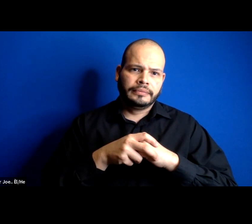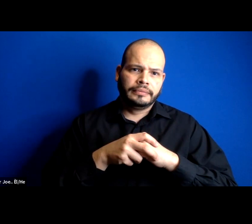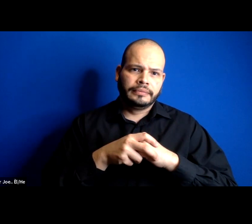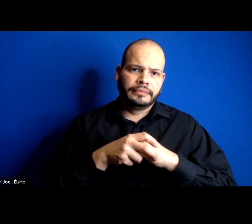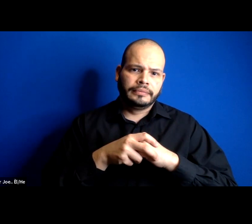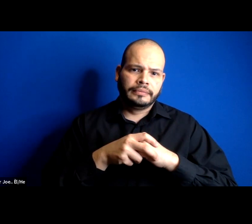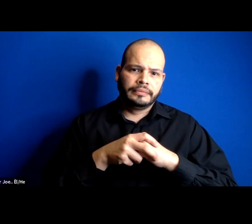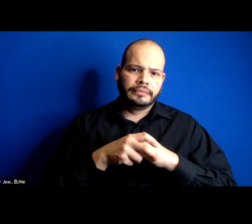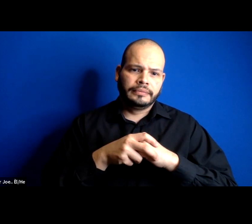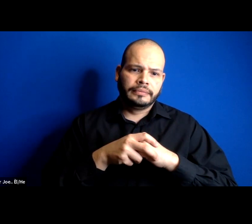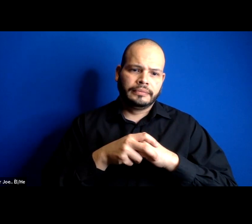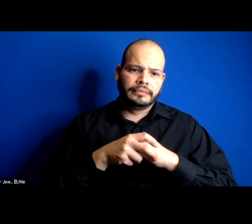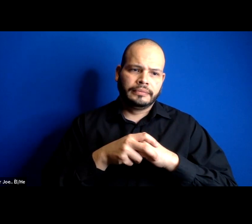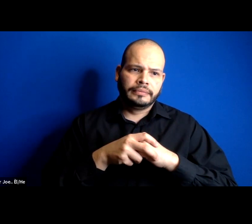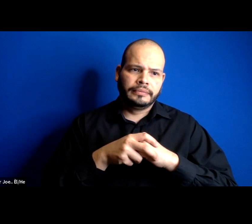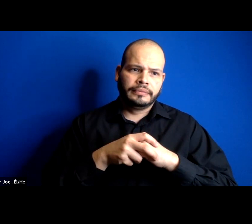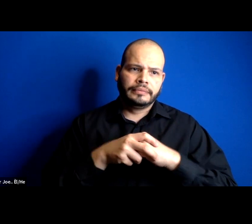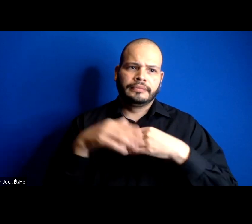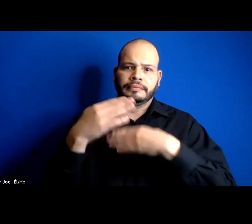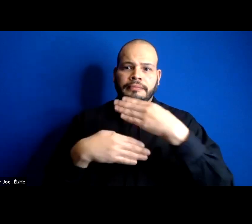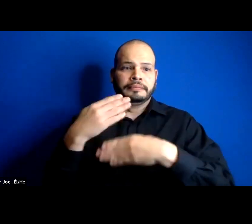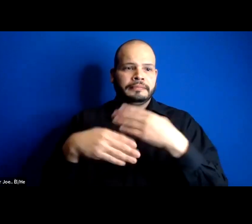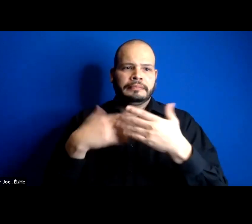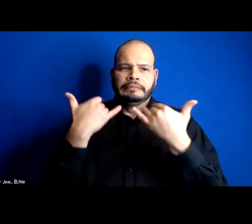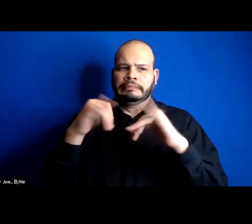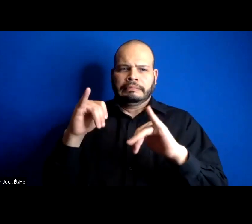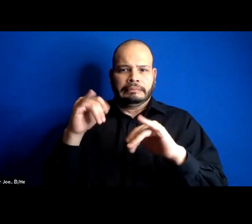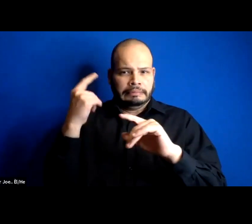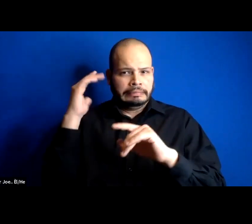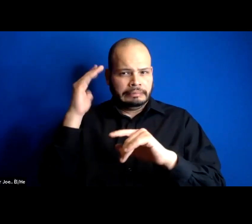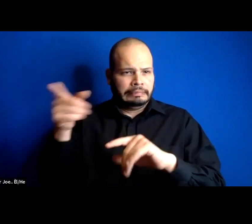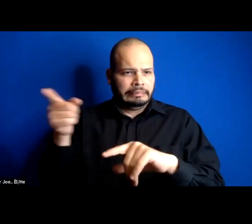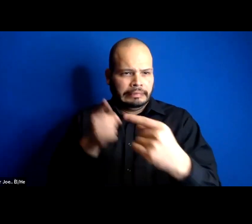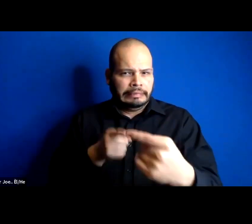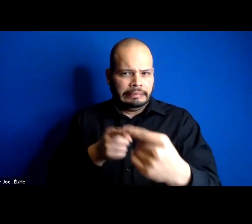It appears he's still having technical difficulties. I did just email that to all of you.